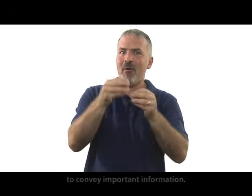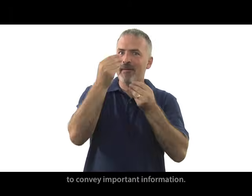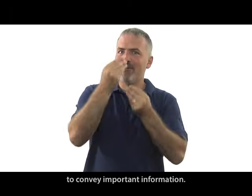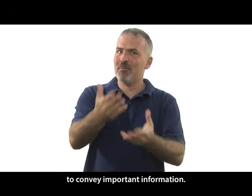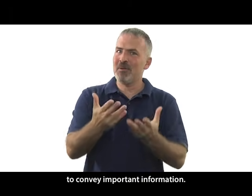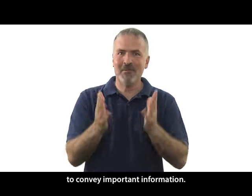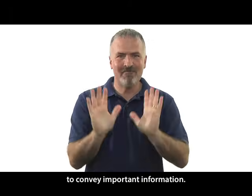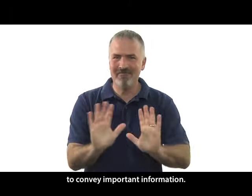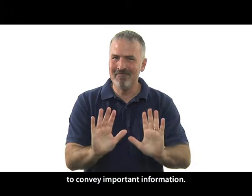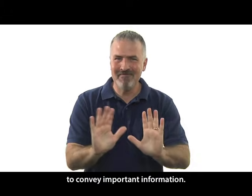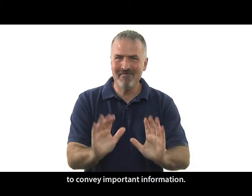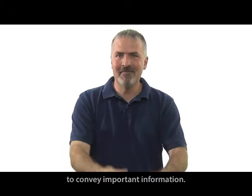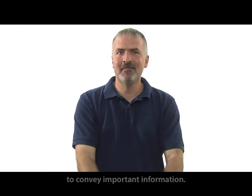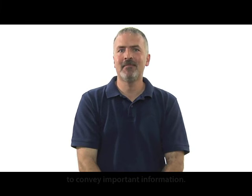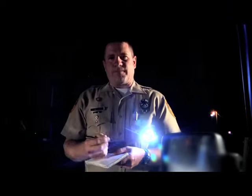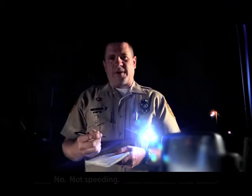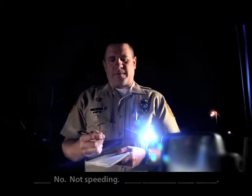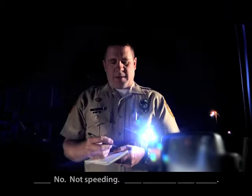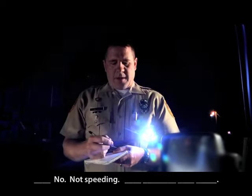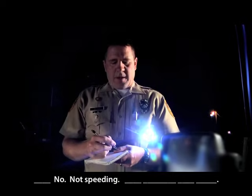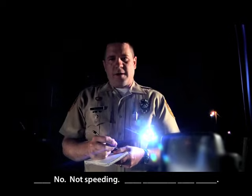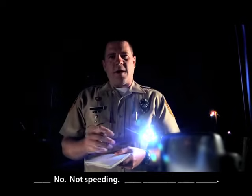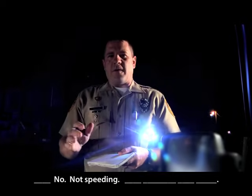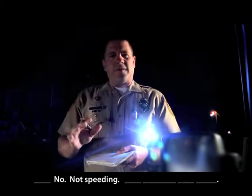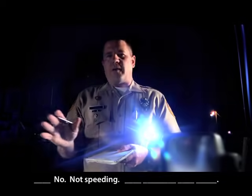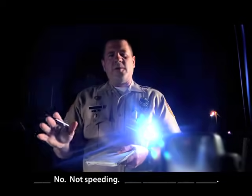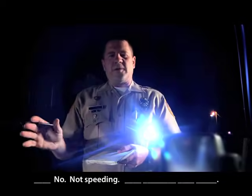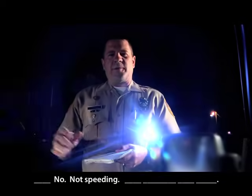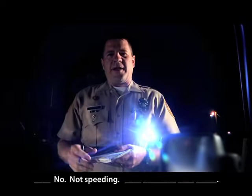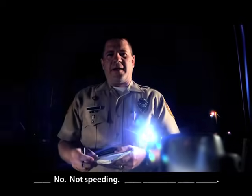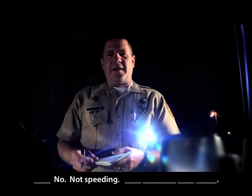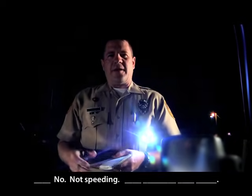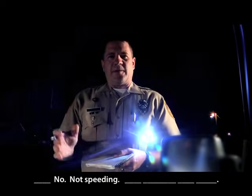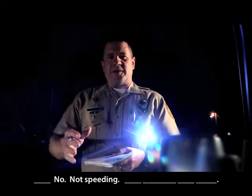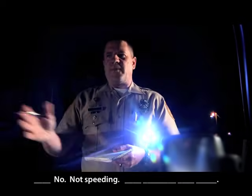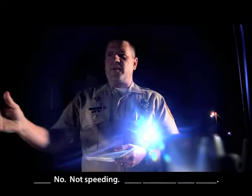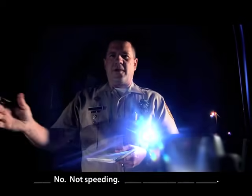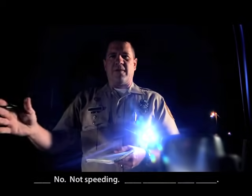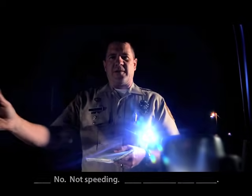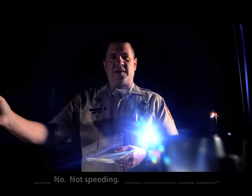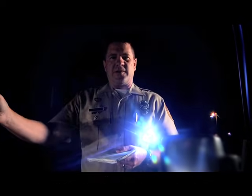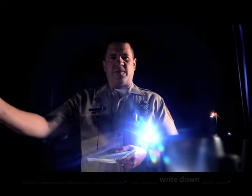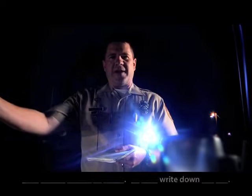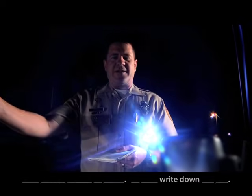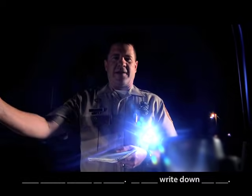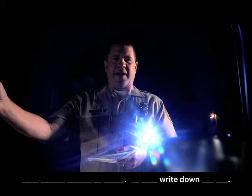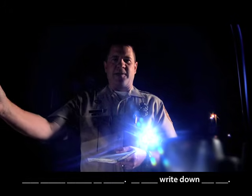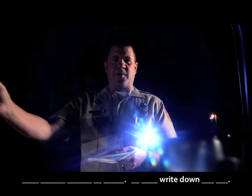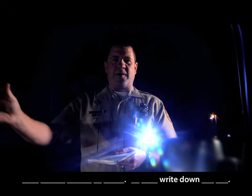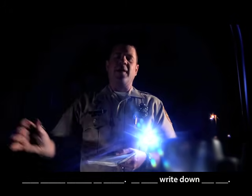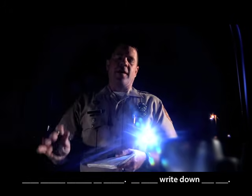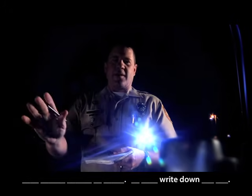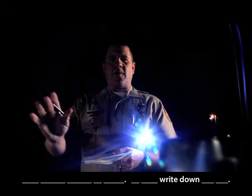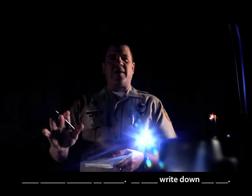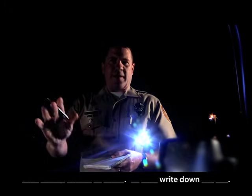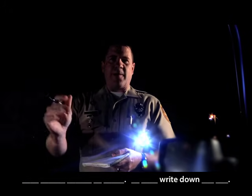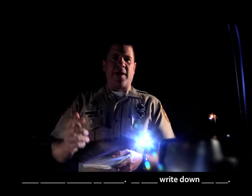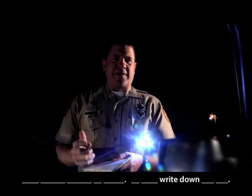convey important information. No, no, you were tweeting. You said you were right there. You write it